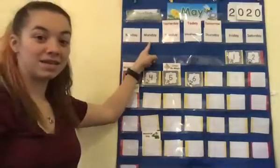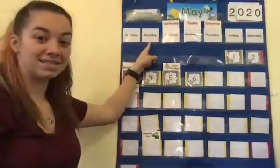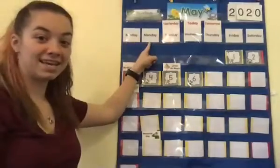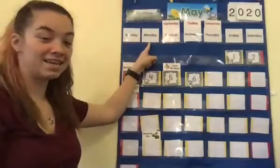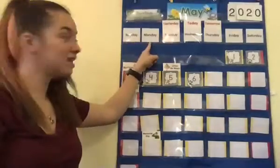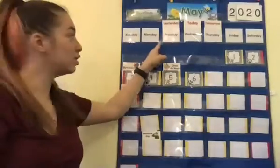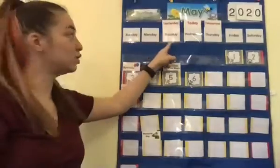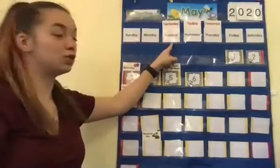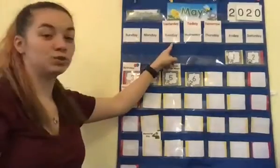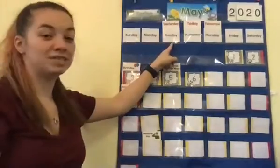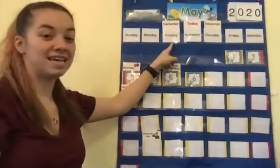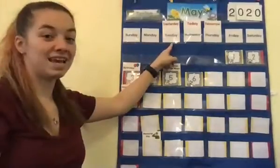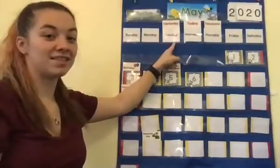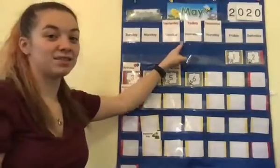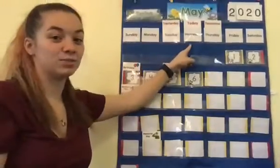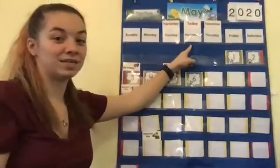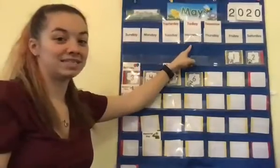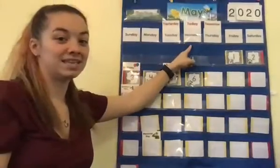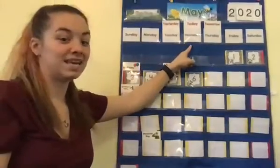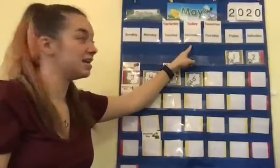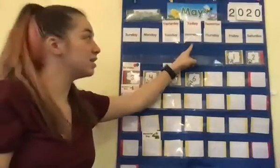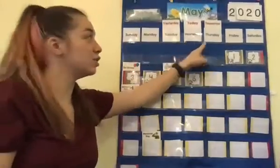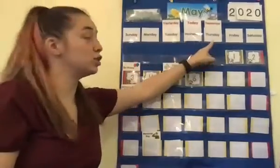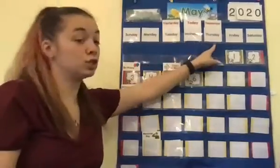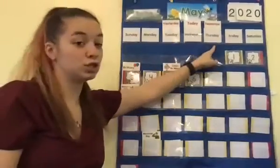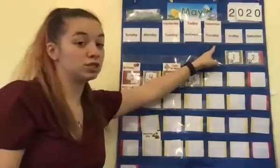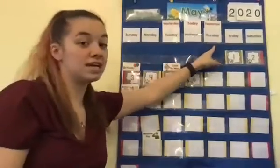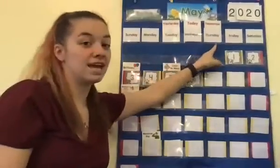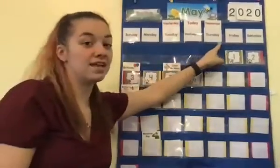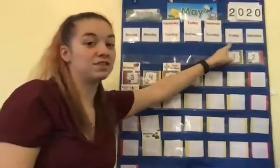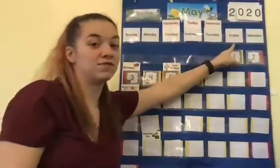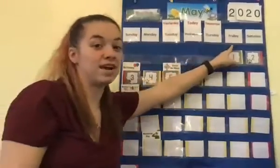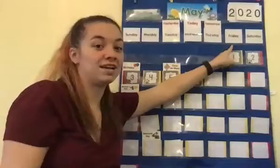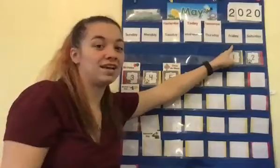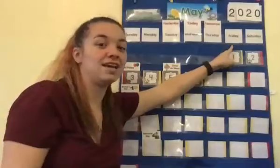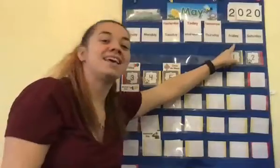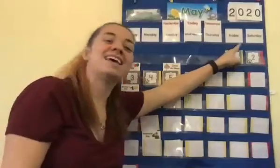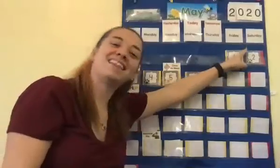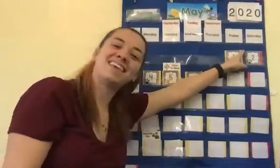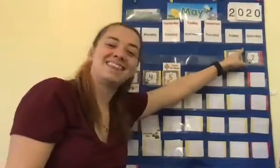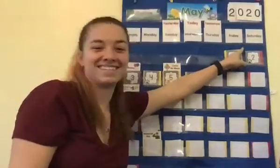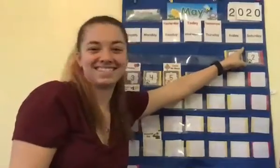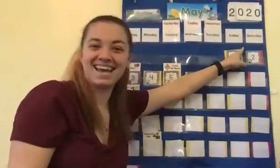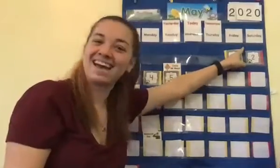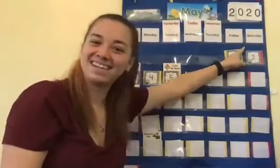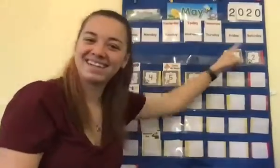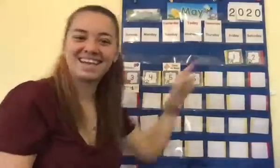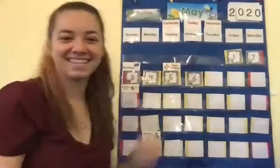Monday. There's Tuesday and there's Wednesday. There's Thursday and there's Friday. And then there's Saturday. Days